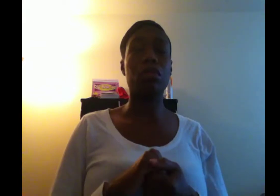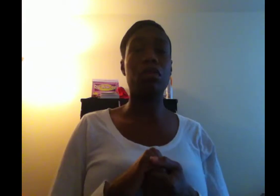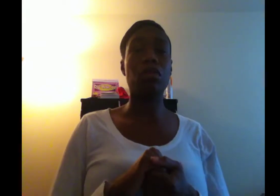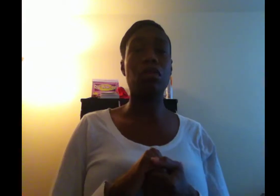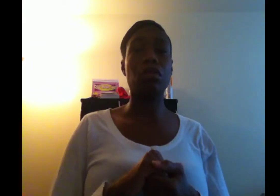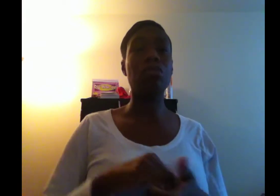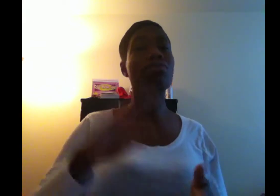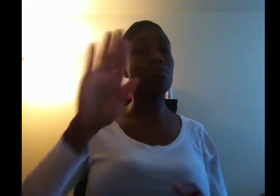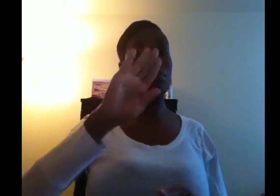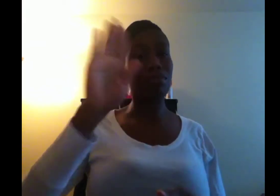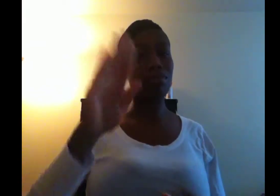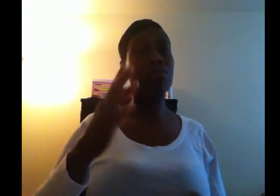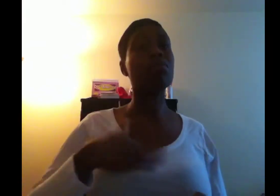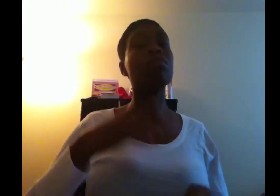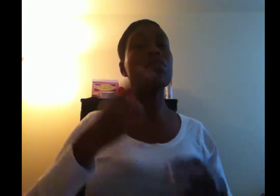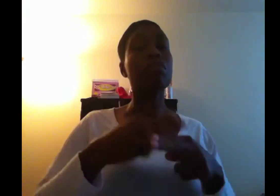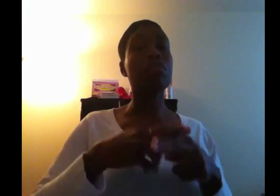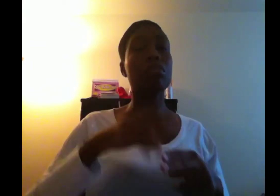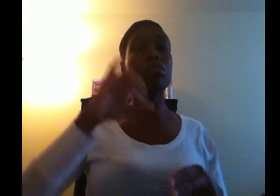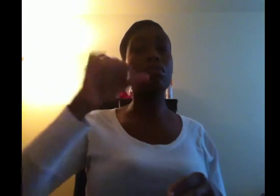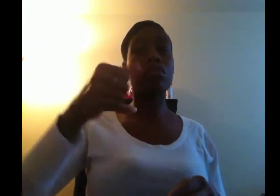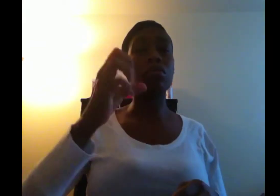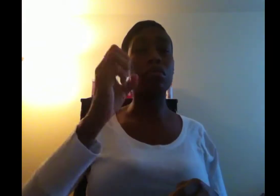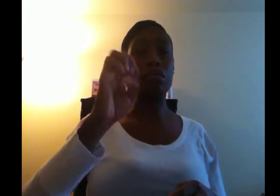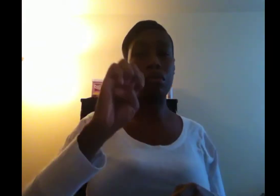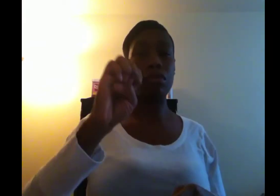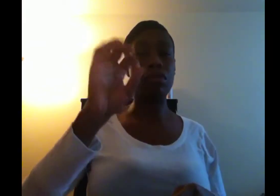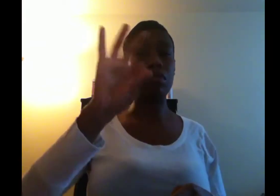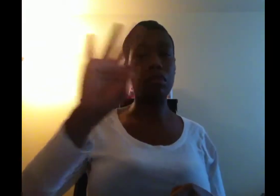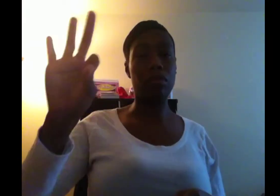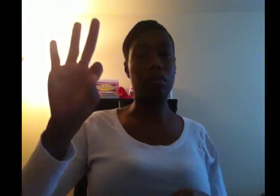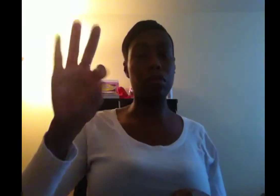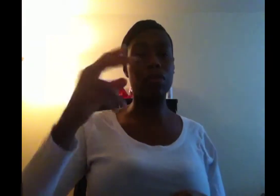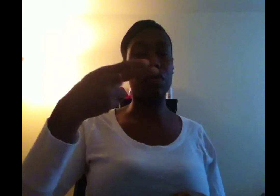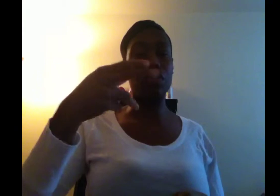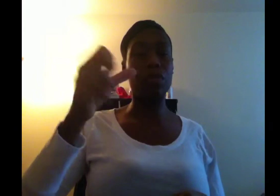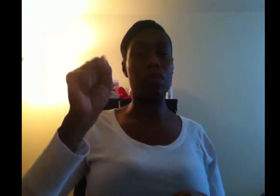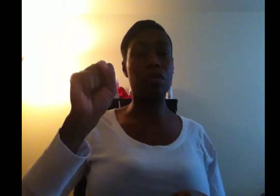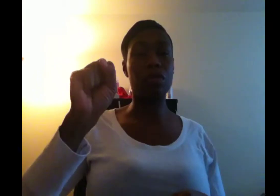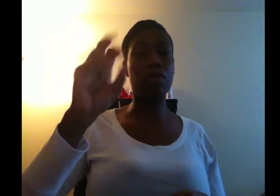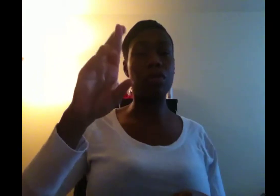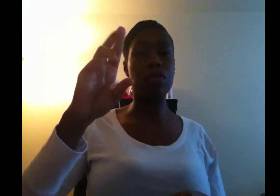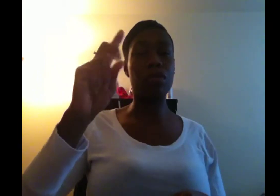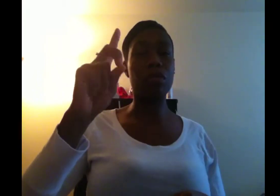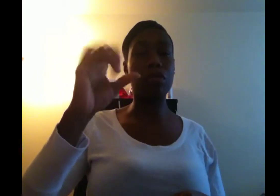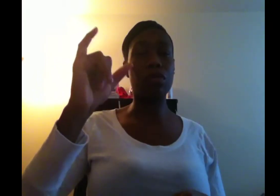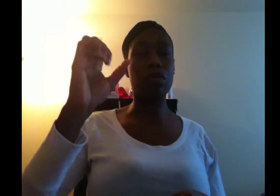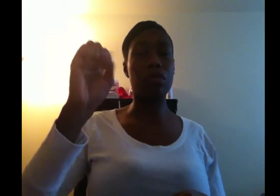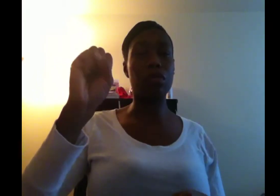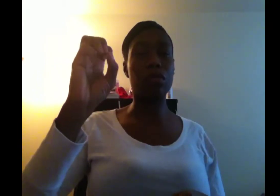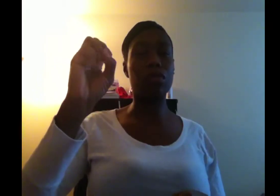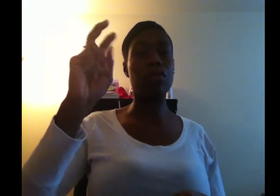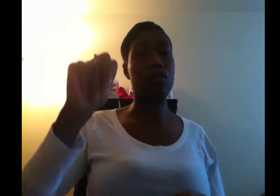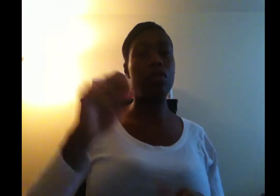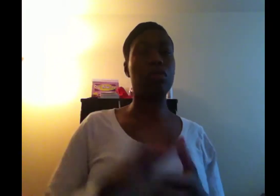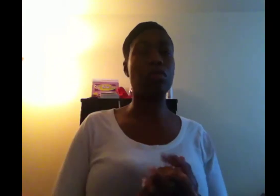Hello, my name is Jeff Hardison. You know, in corporate America today, probably the largest single expense that any business has is its